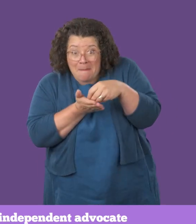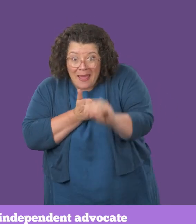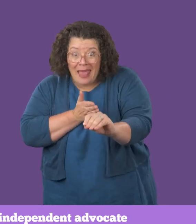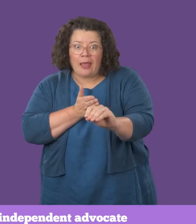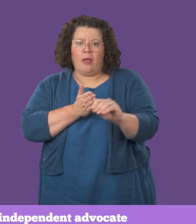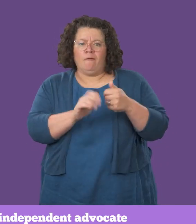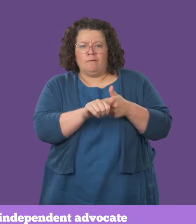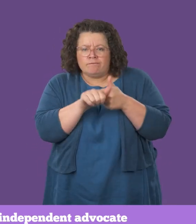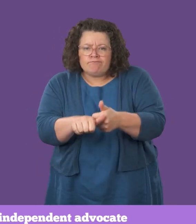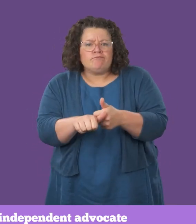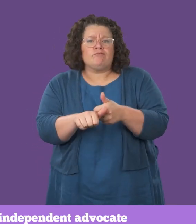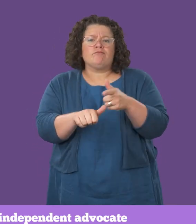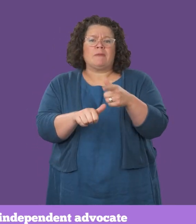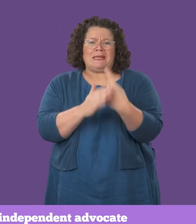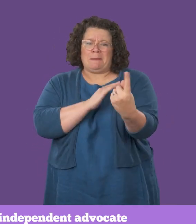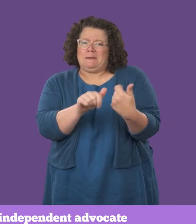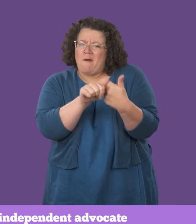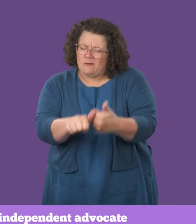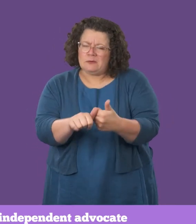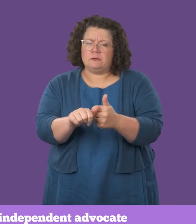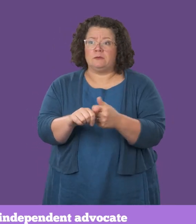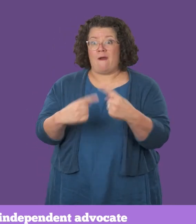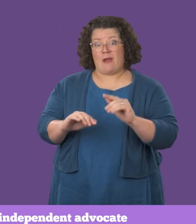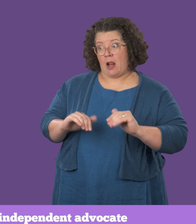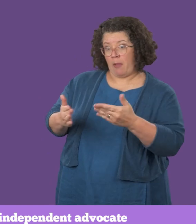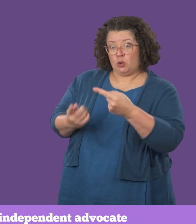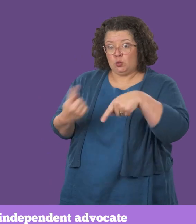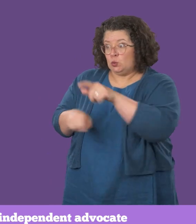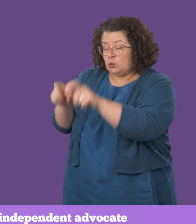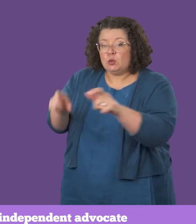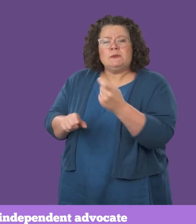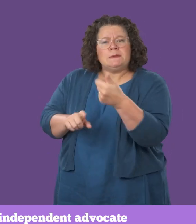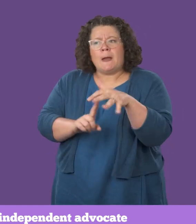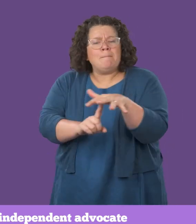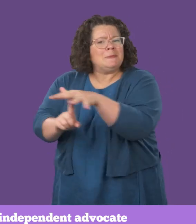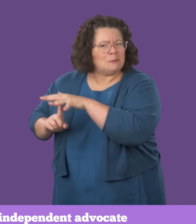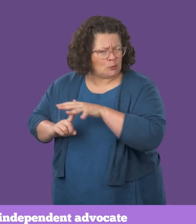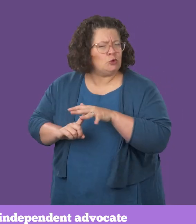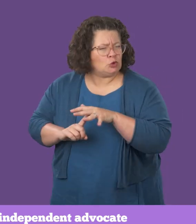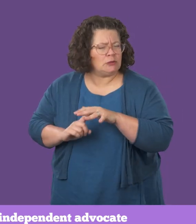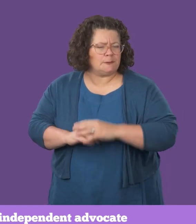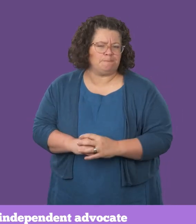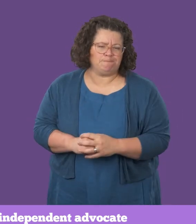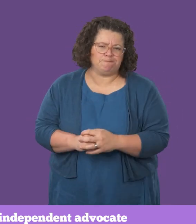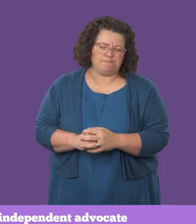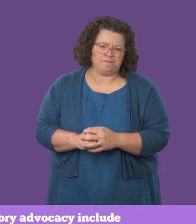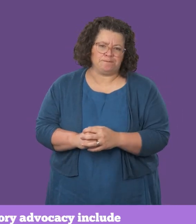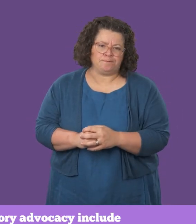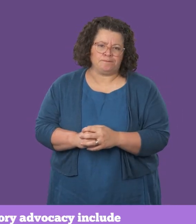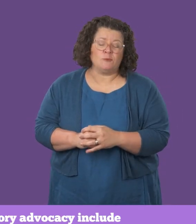to pay and arrange for an independent advocate to be available for people in certain situations. So the